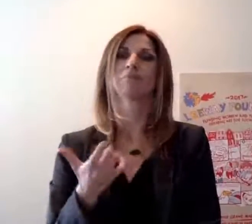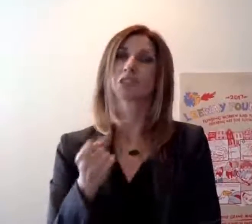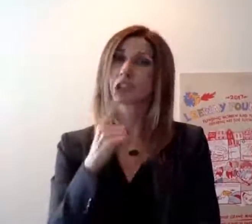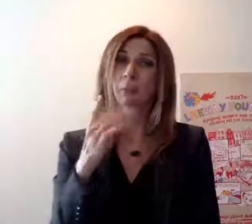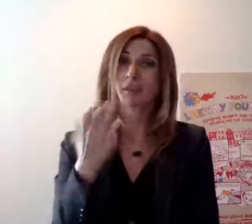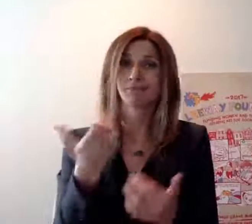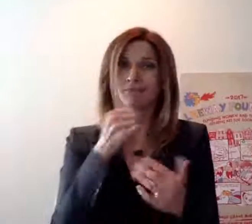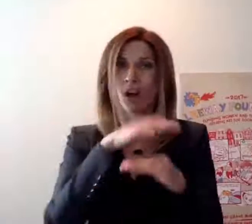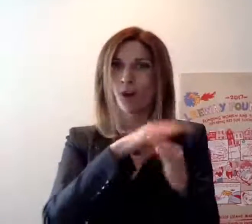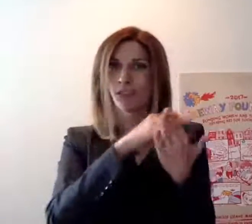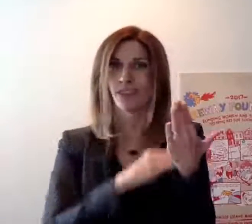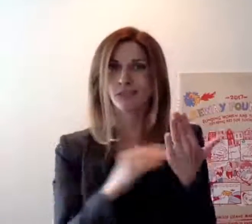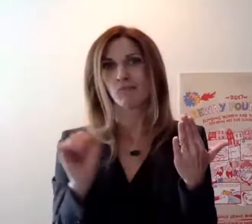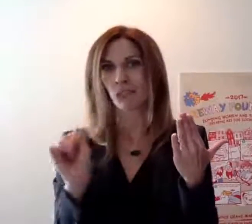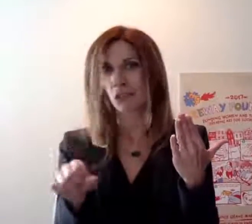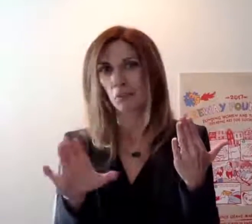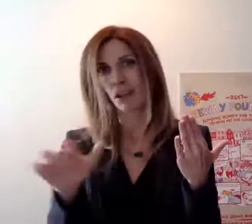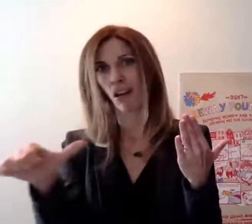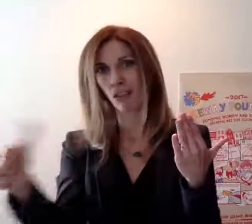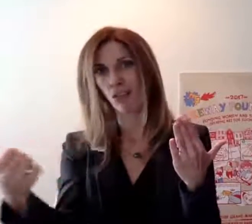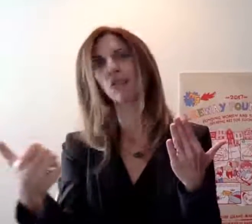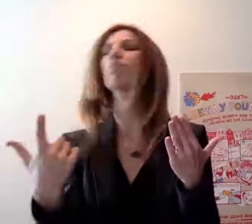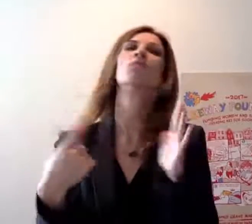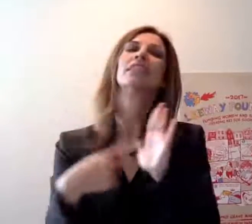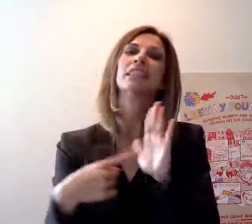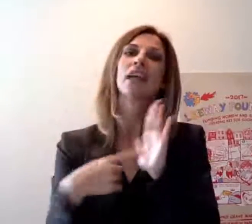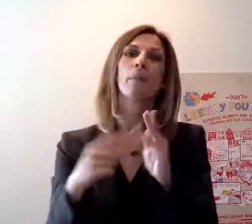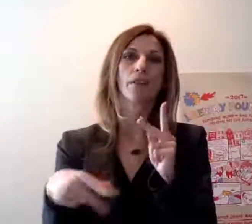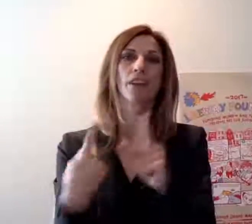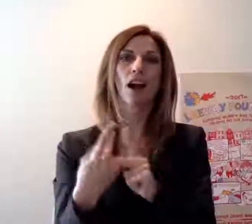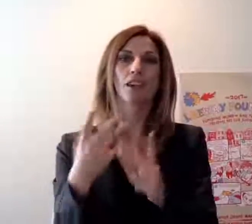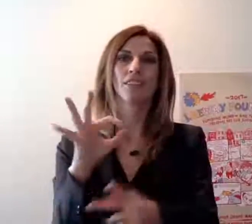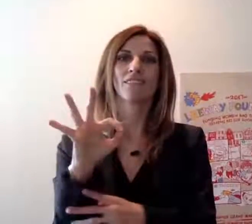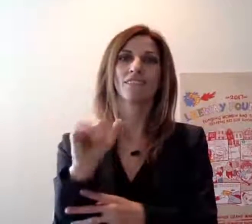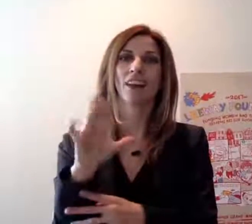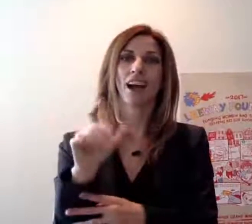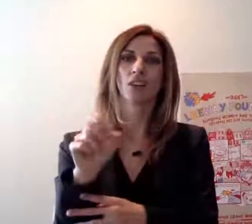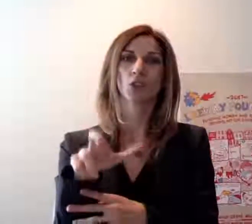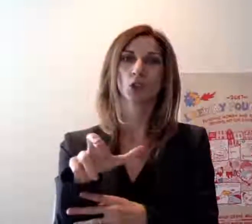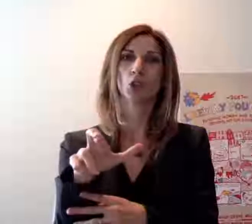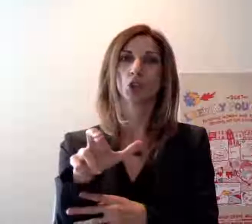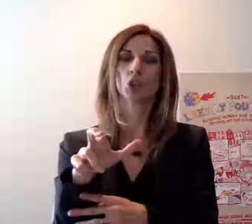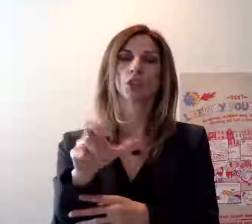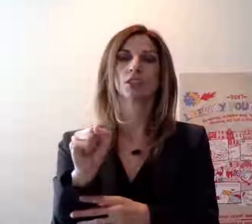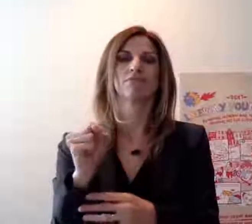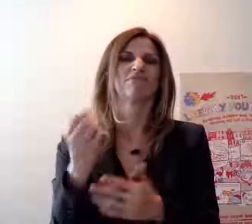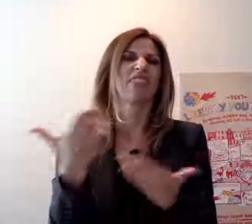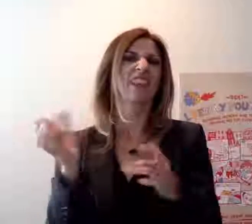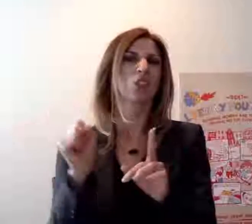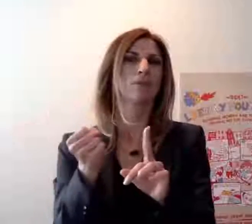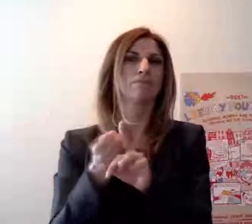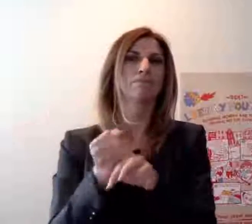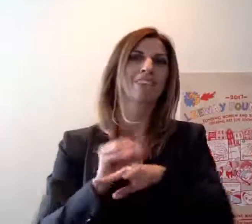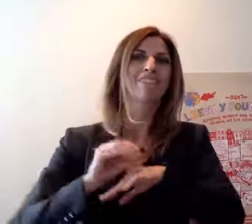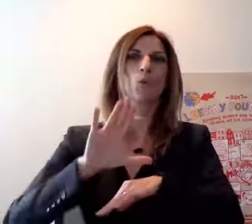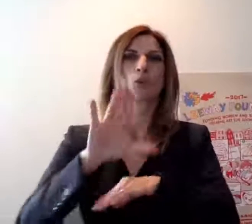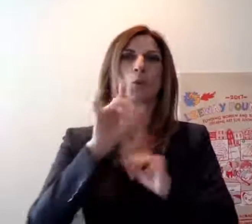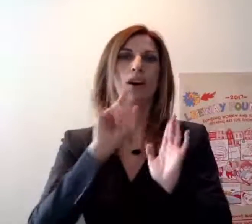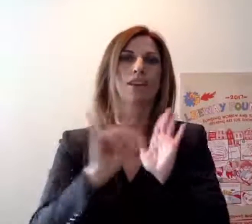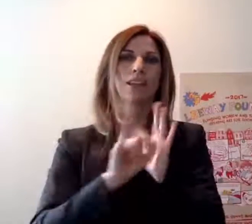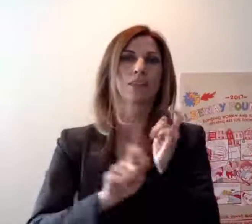not on this list. So examples of the kind of factors that could influence your identity with a